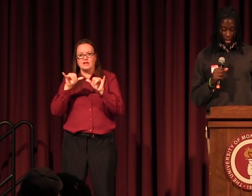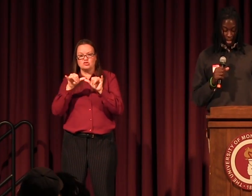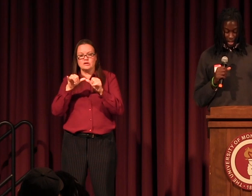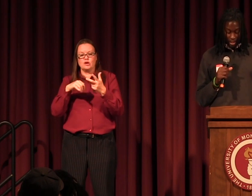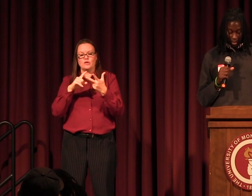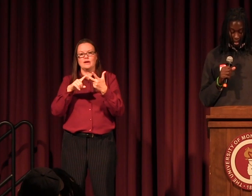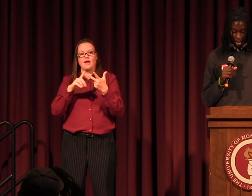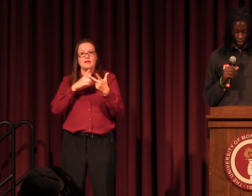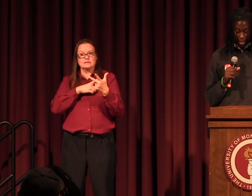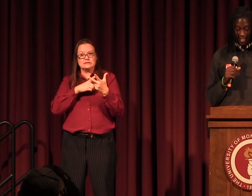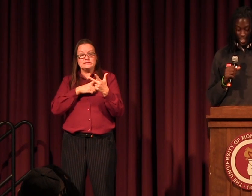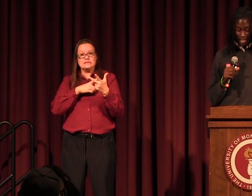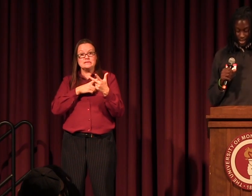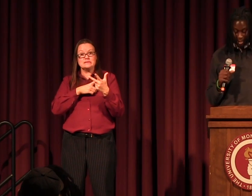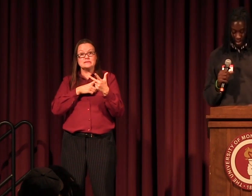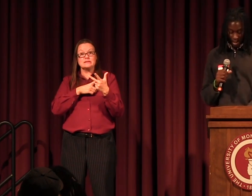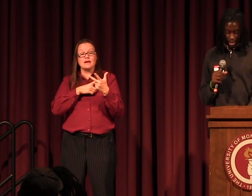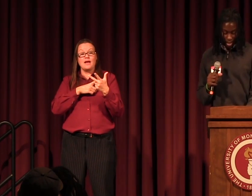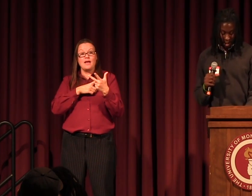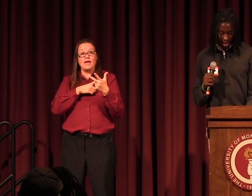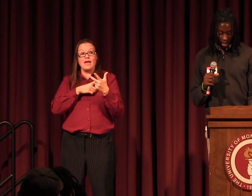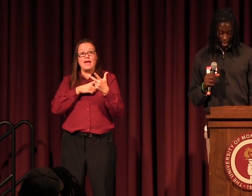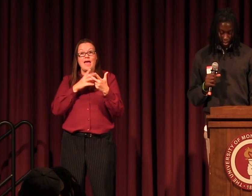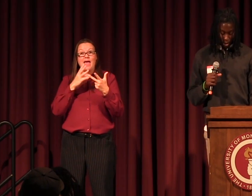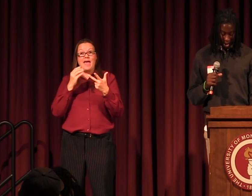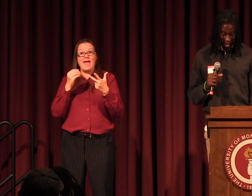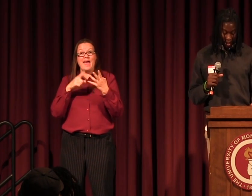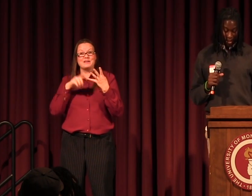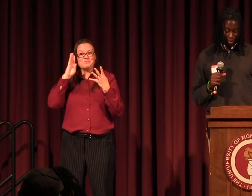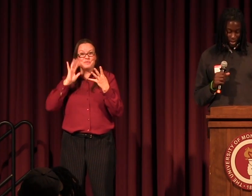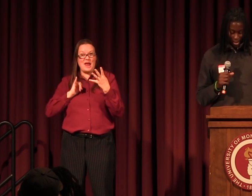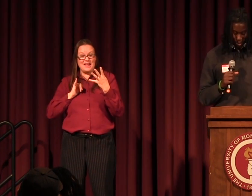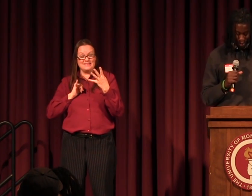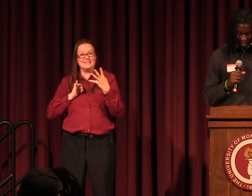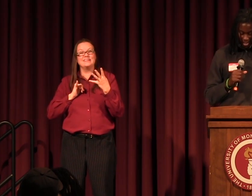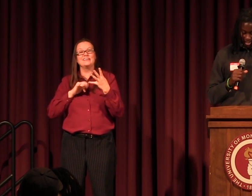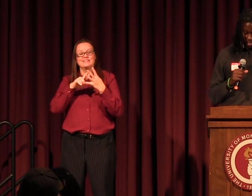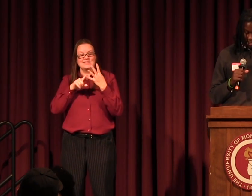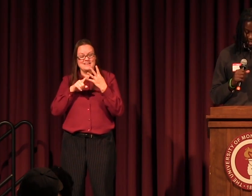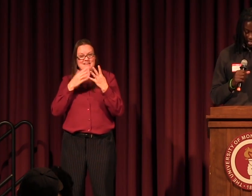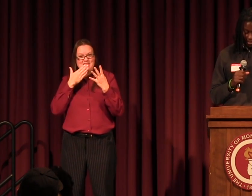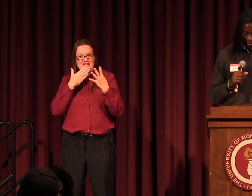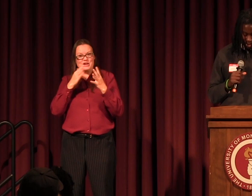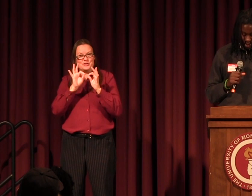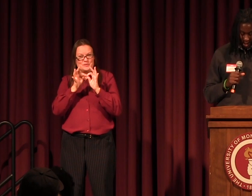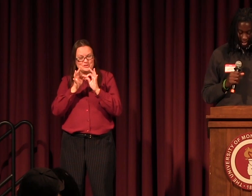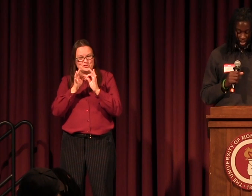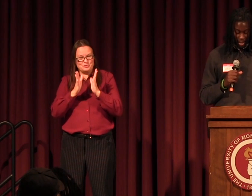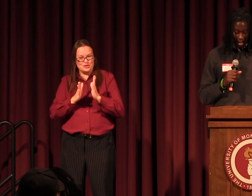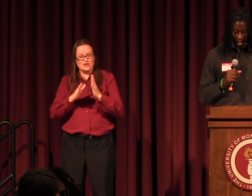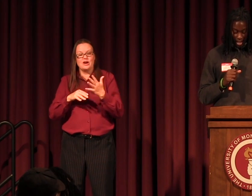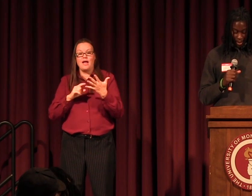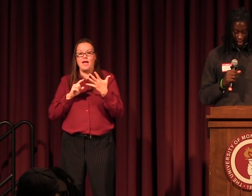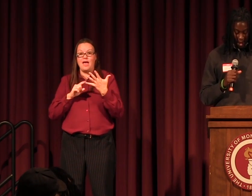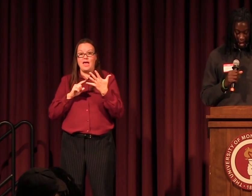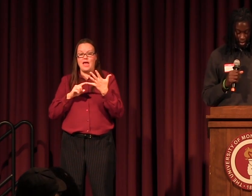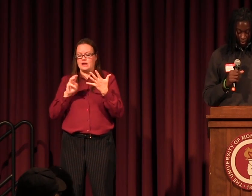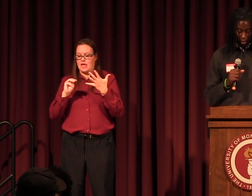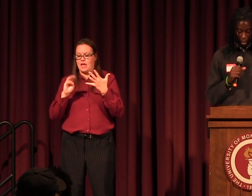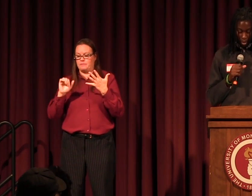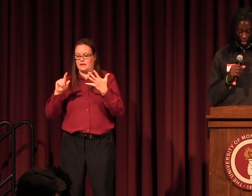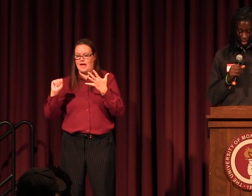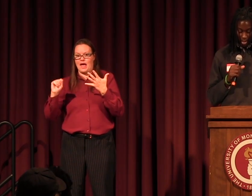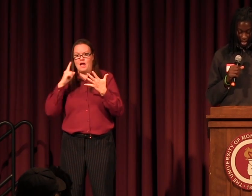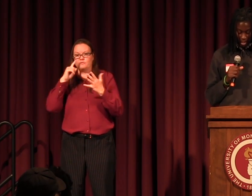you to Denise and Brandy for interpreting this event, and to MCAT